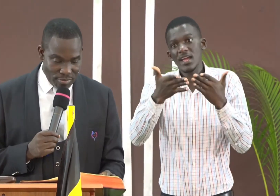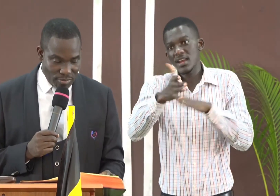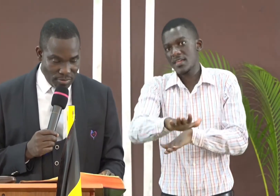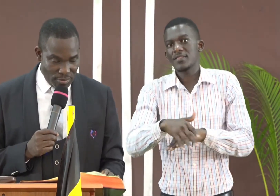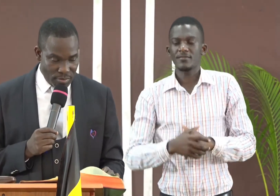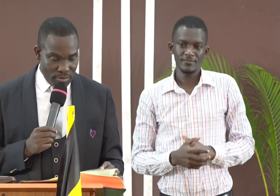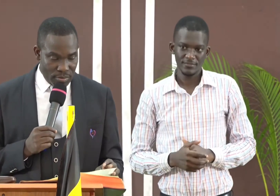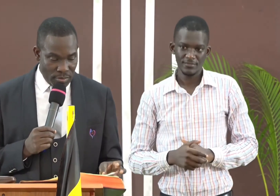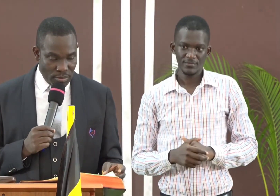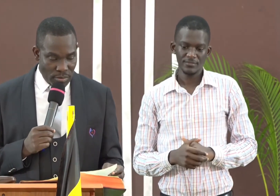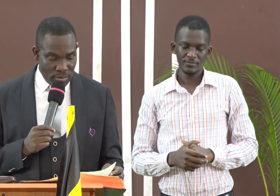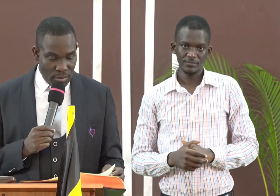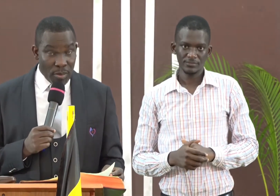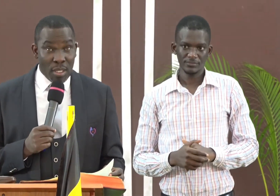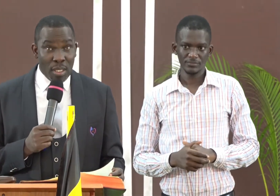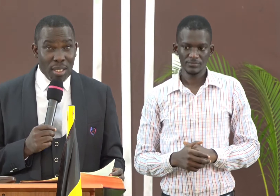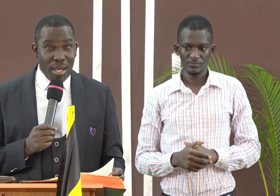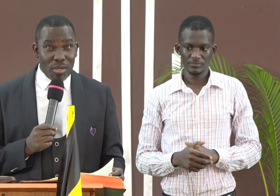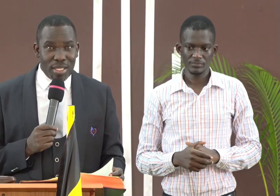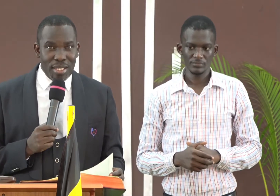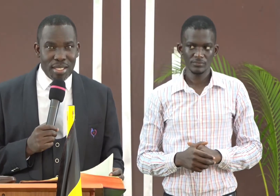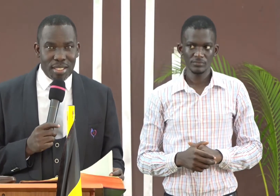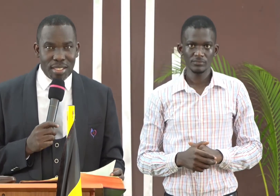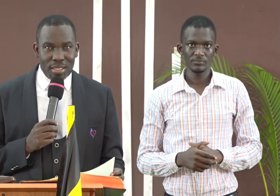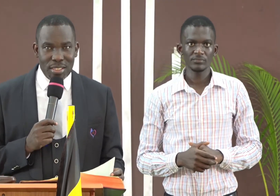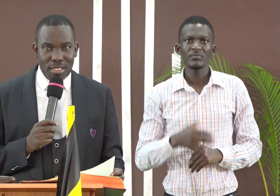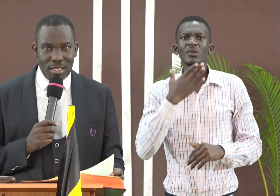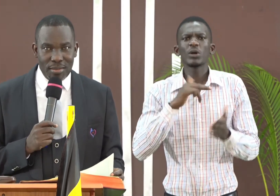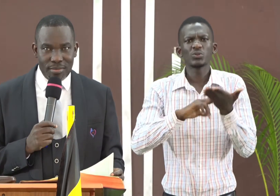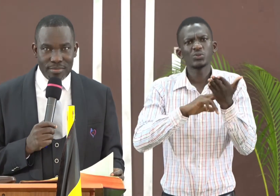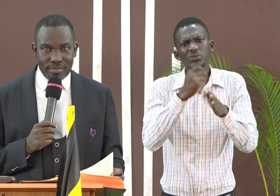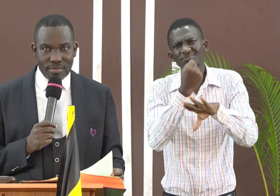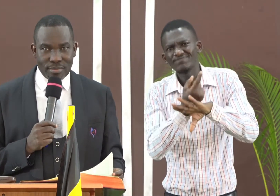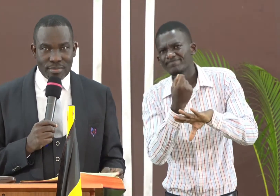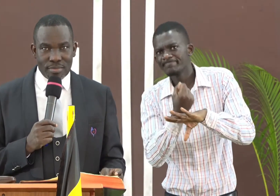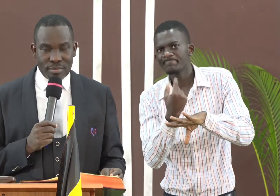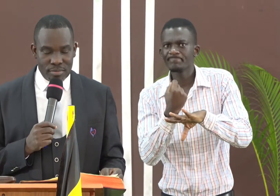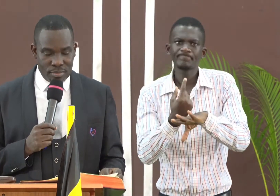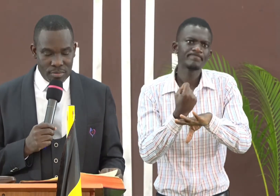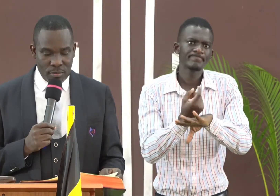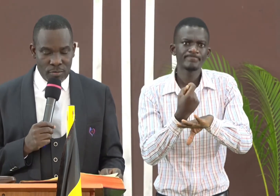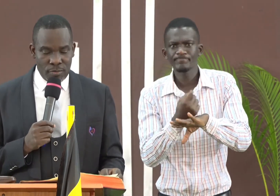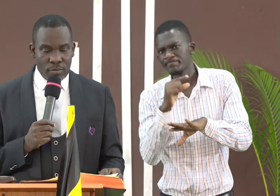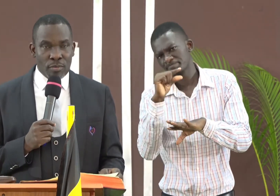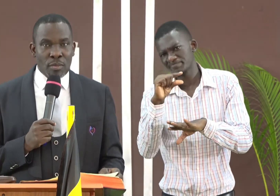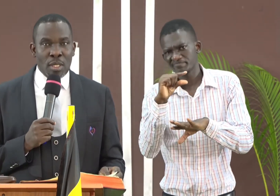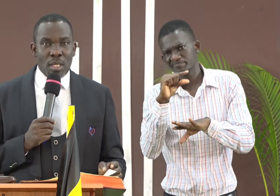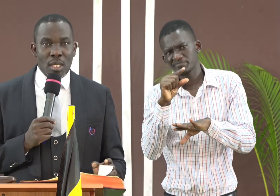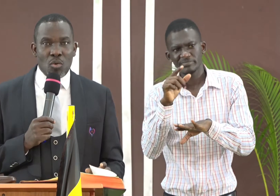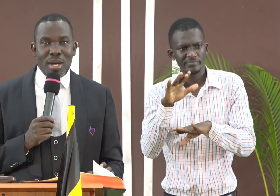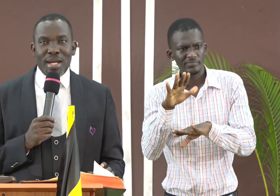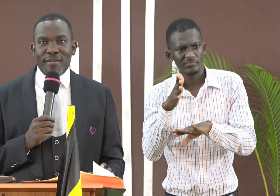before your right time or for you to fear death. Enda kosa edda kikasinyingi. I want to use not so many